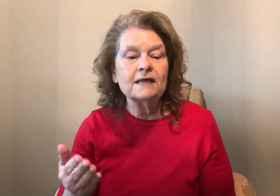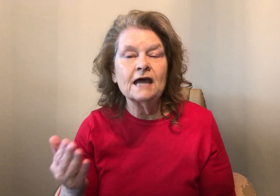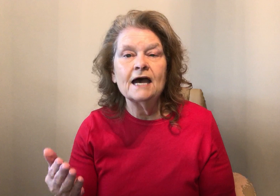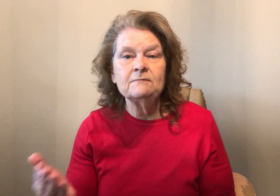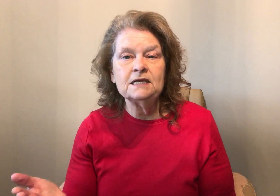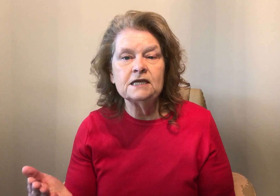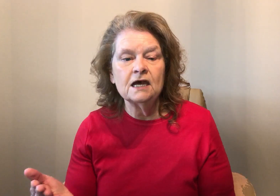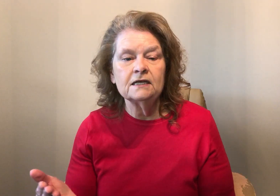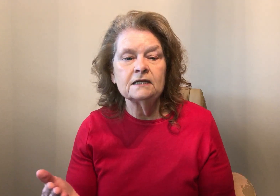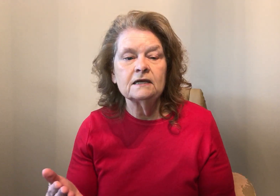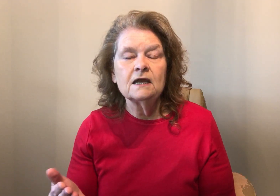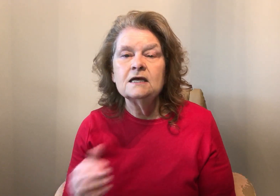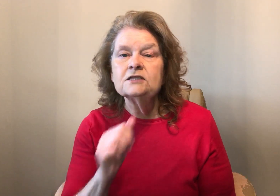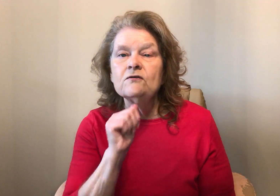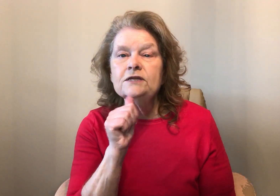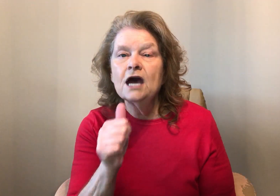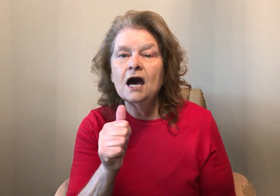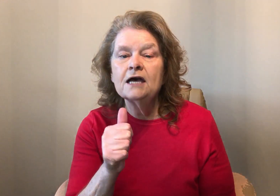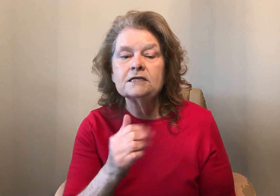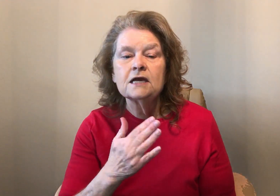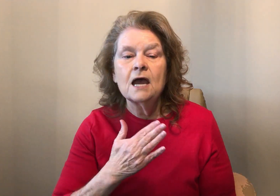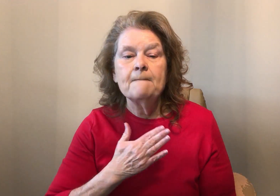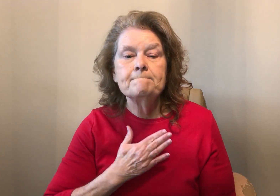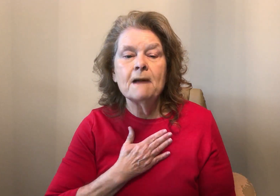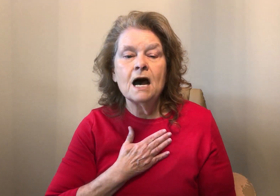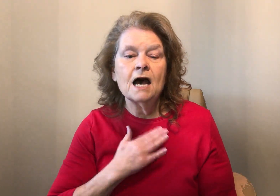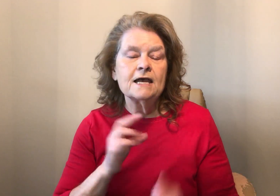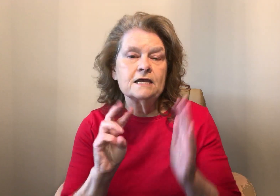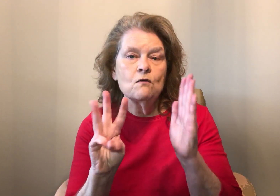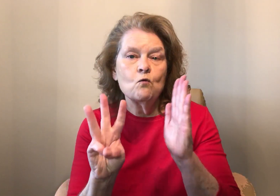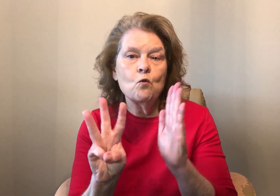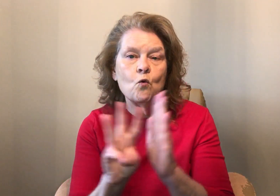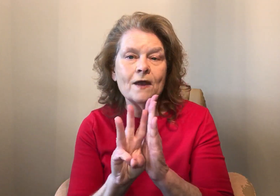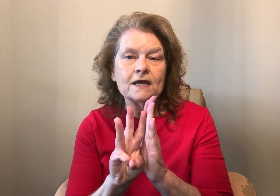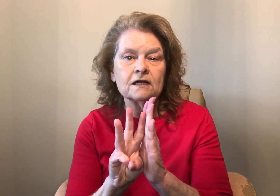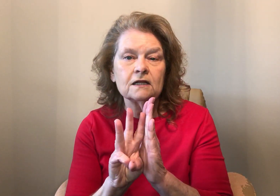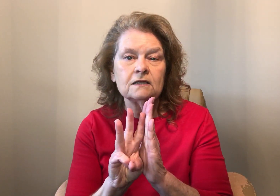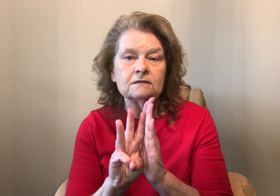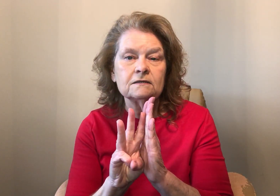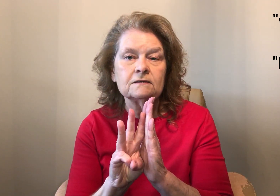thine be done. So not my will.